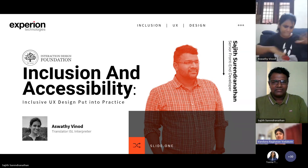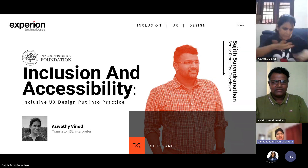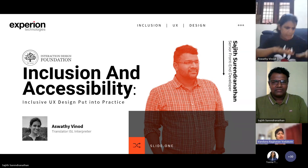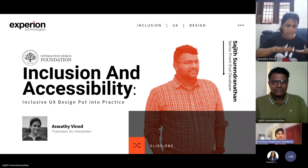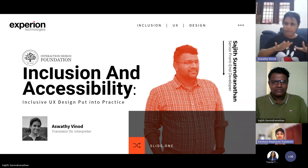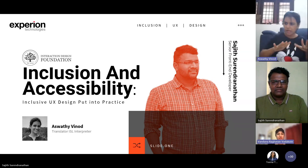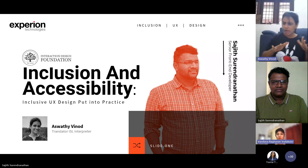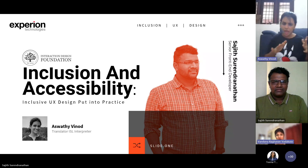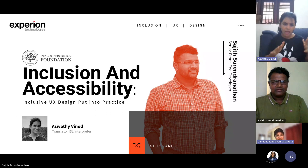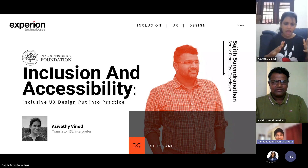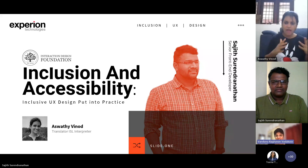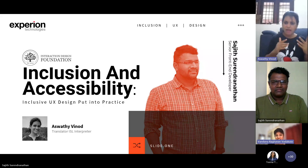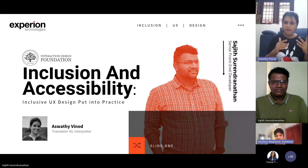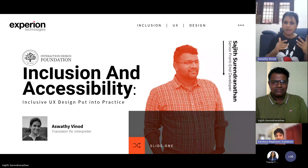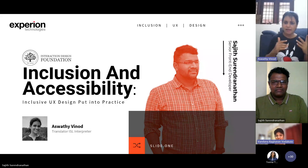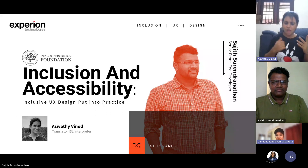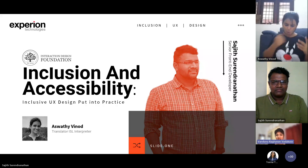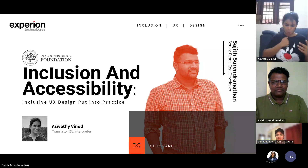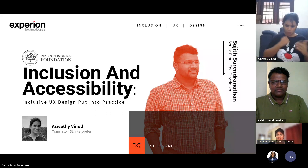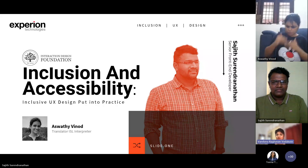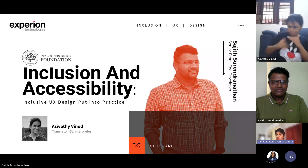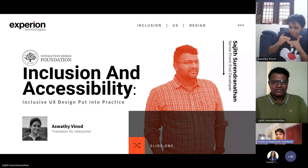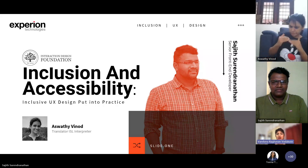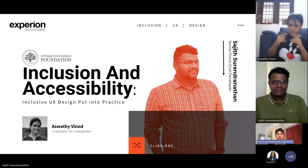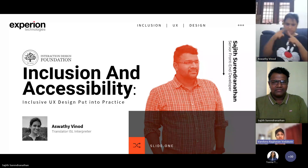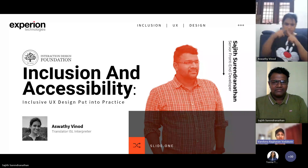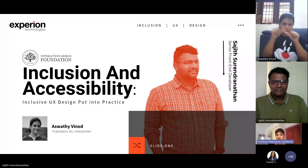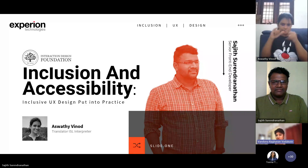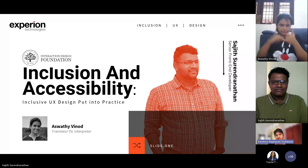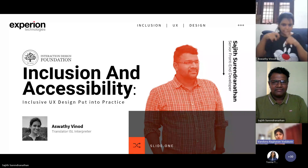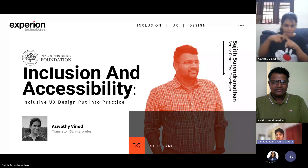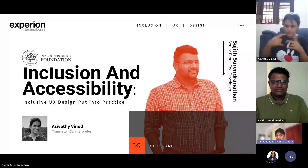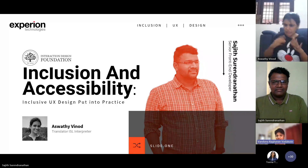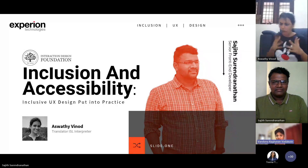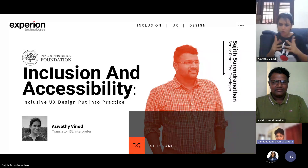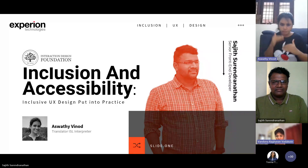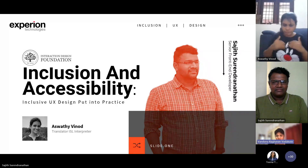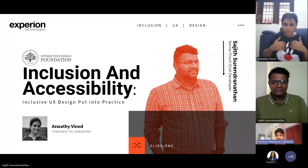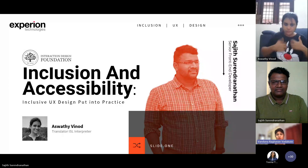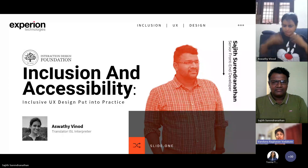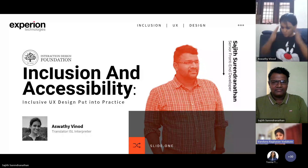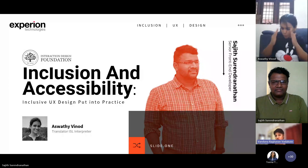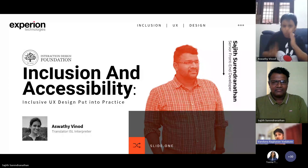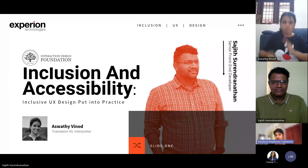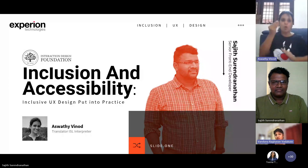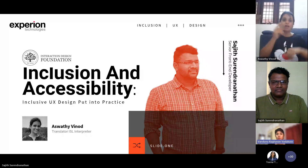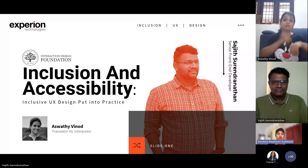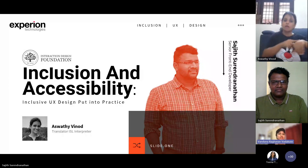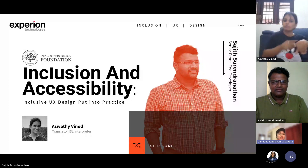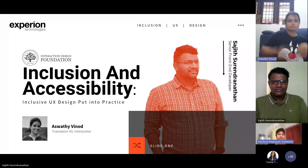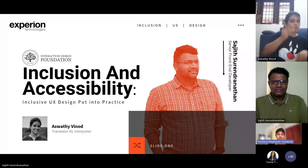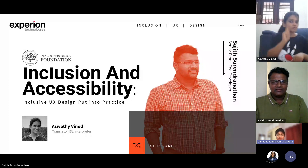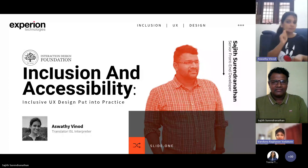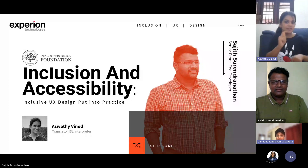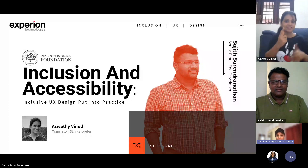his, and monitoring his tasks, working outside of his regular hours to ensure that the work